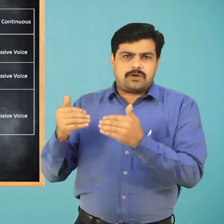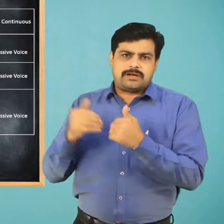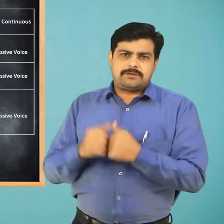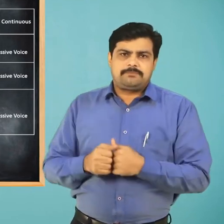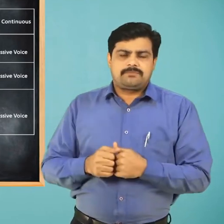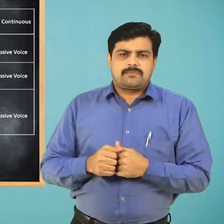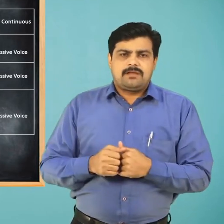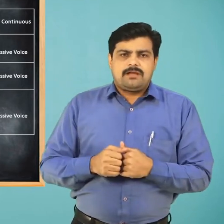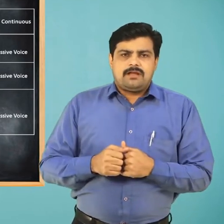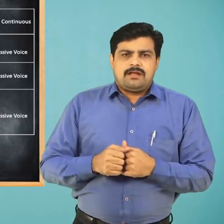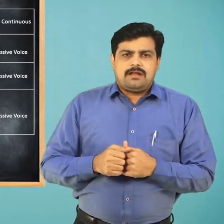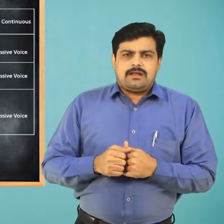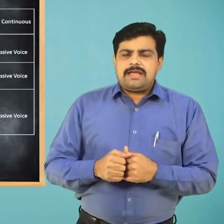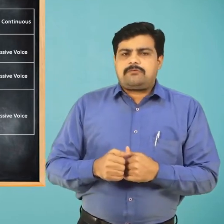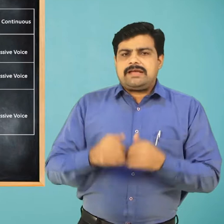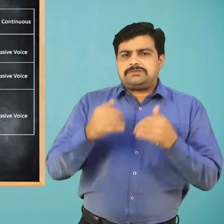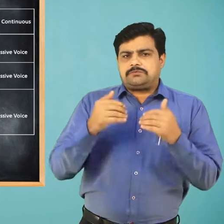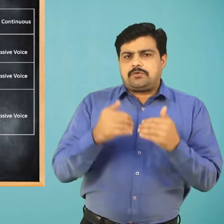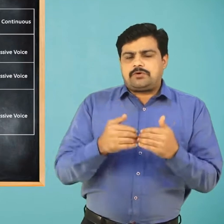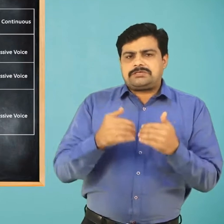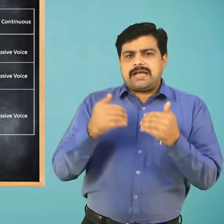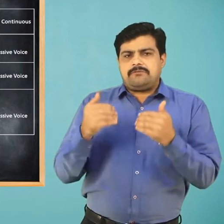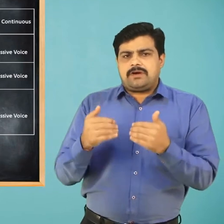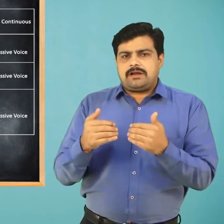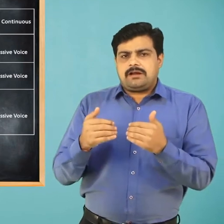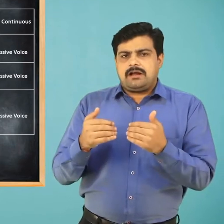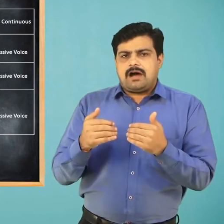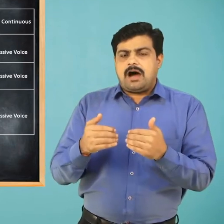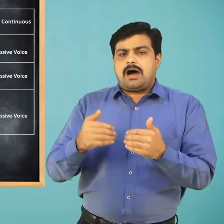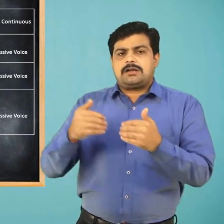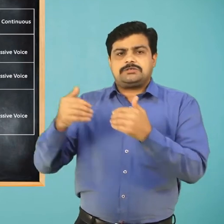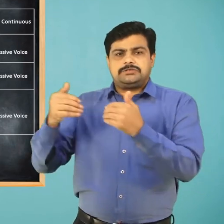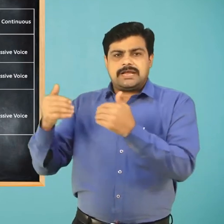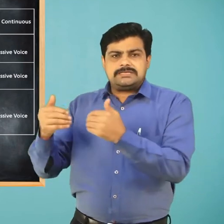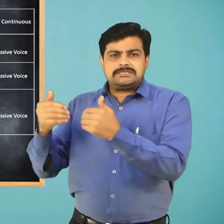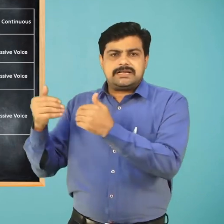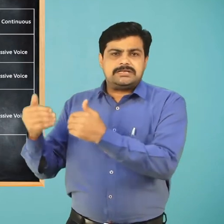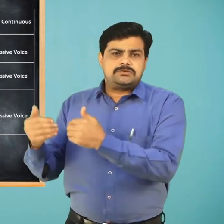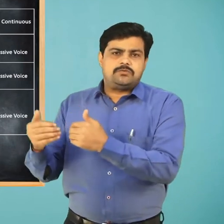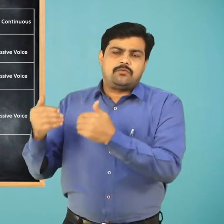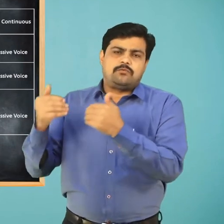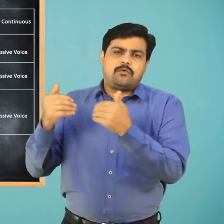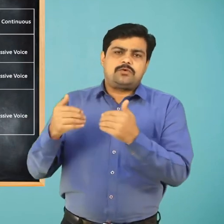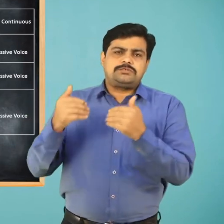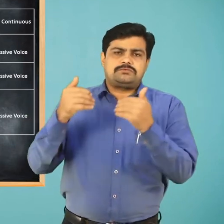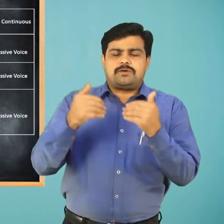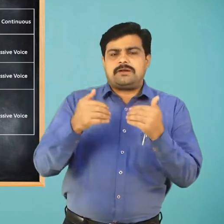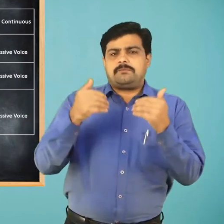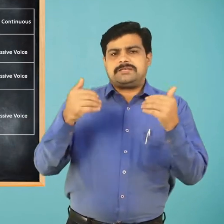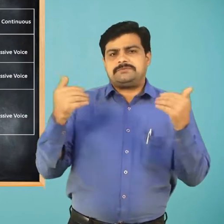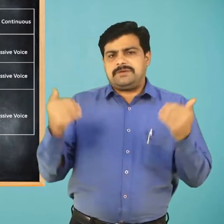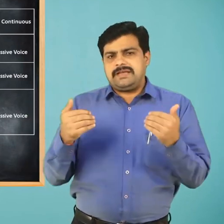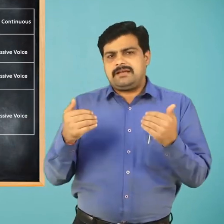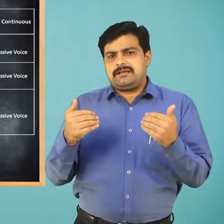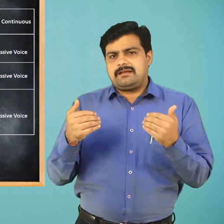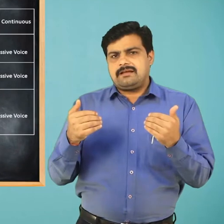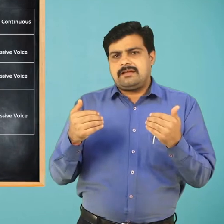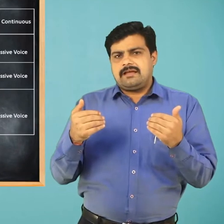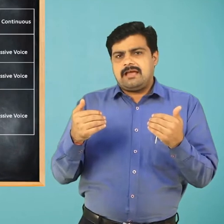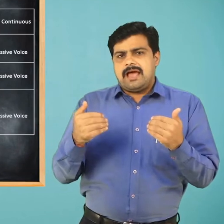were. Likewise, was and were are changed into was, were plus being, and